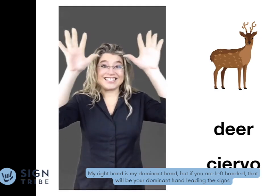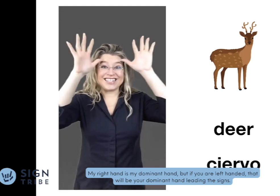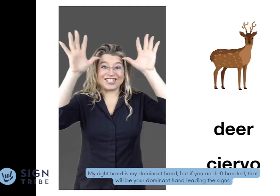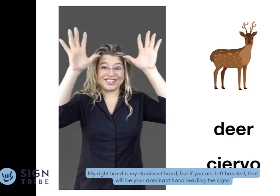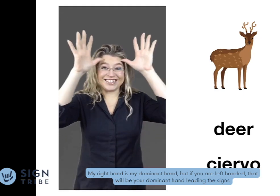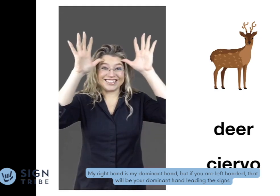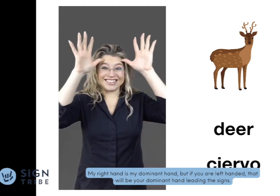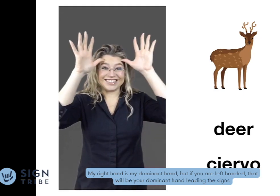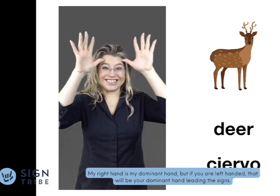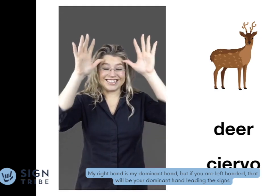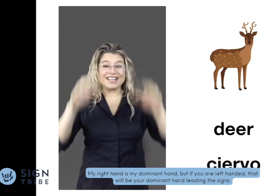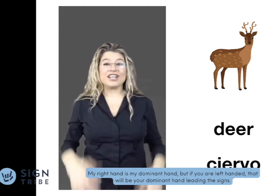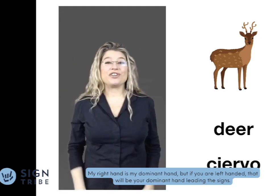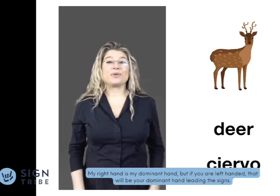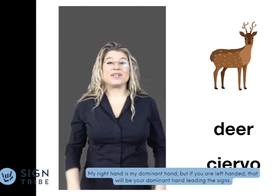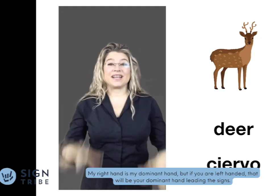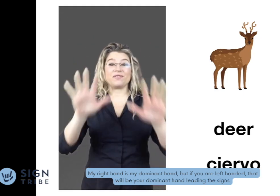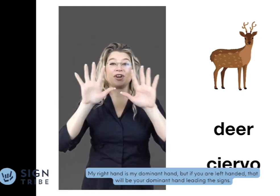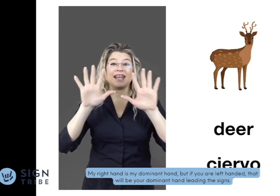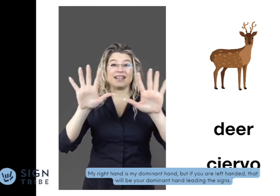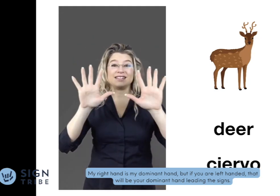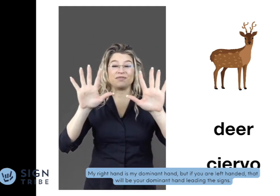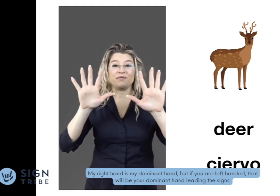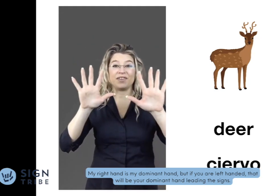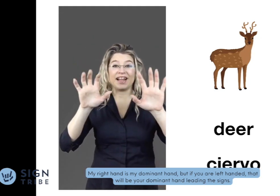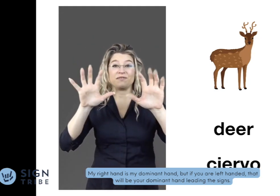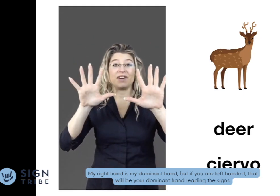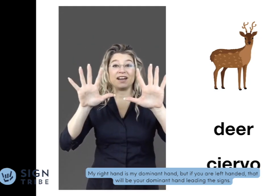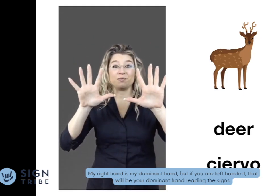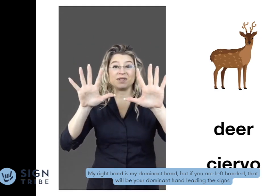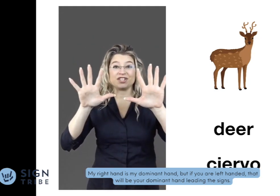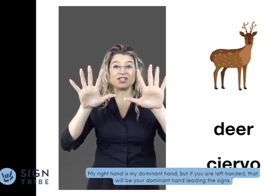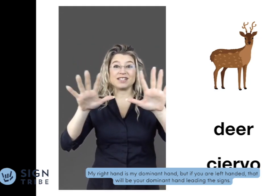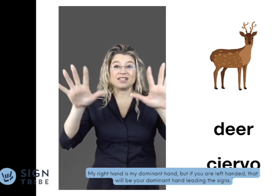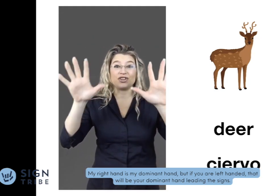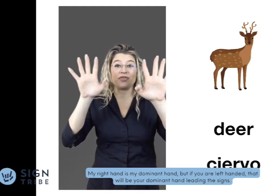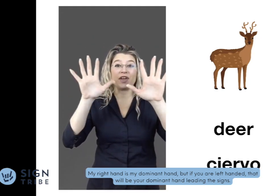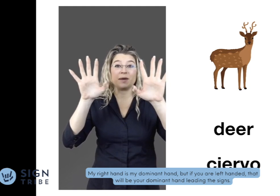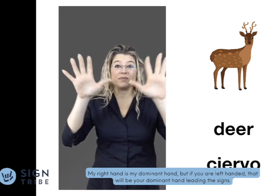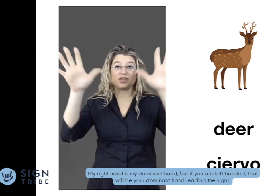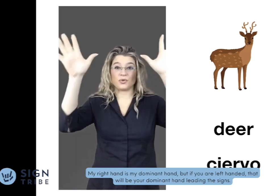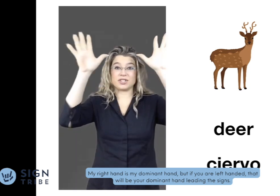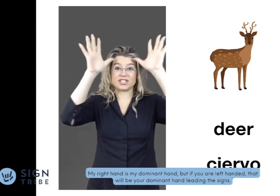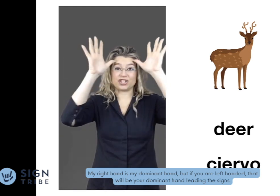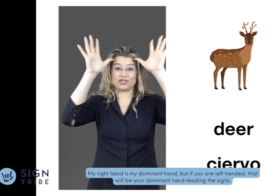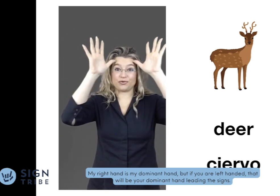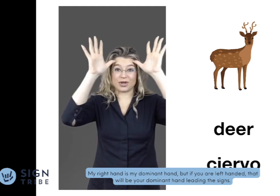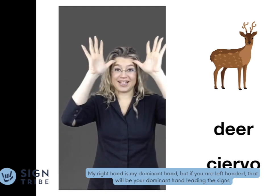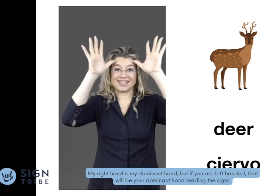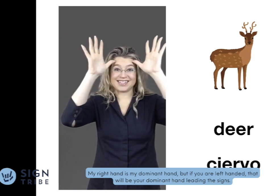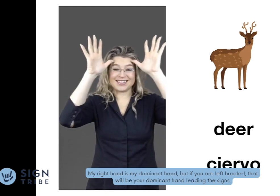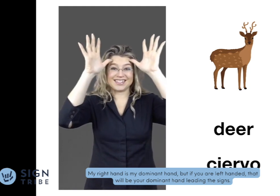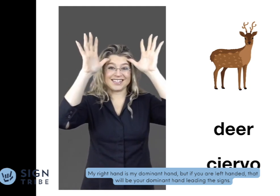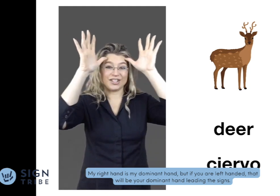Deer. You're going to have your hands in flat 5 positions. Your thumbs are going to touch your foreheads. Your